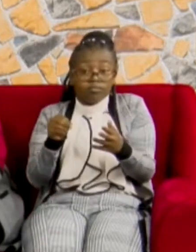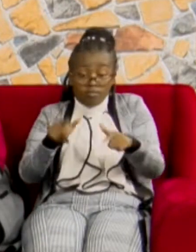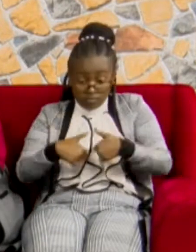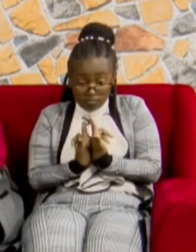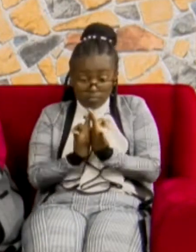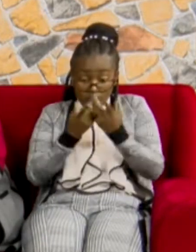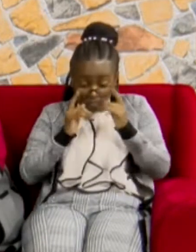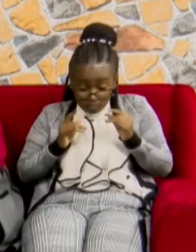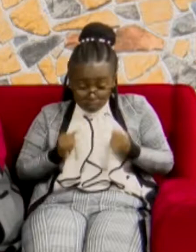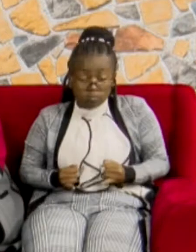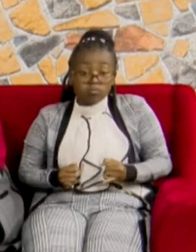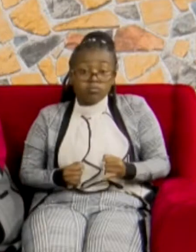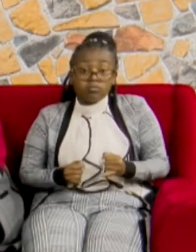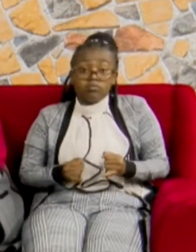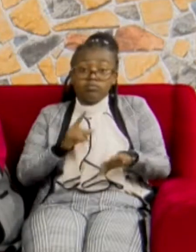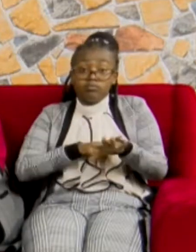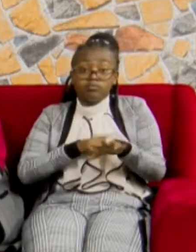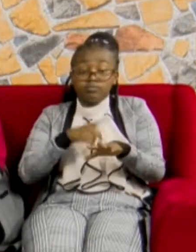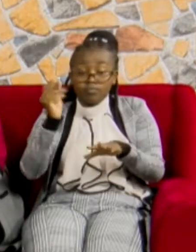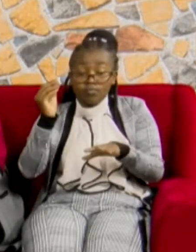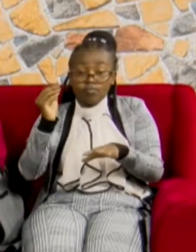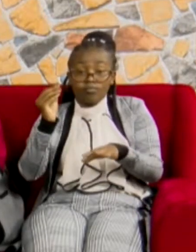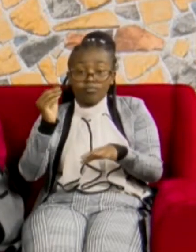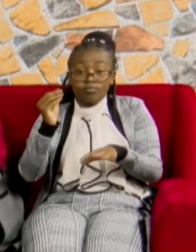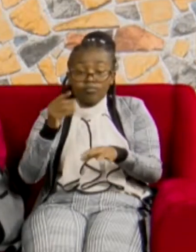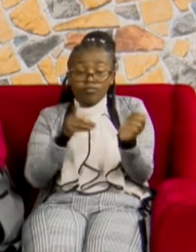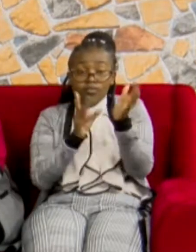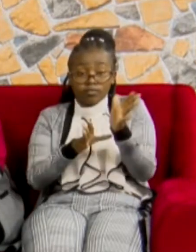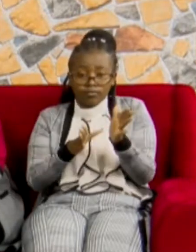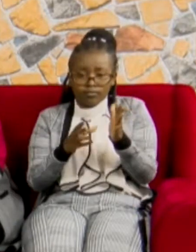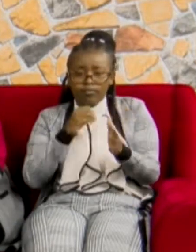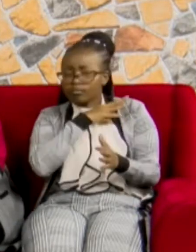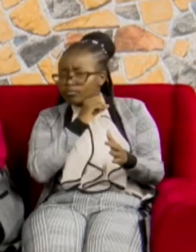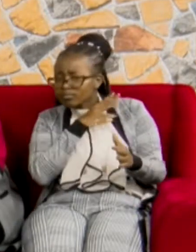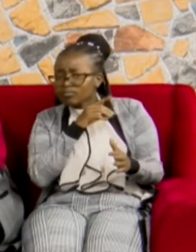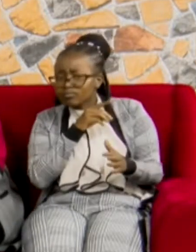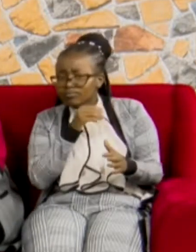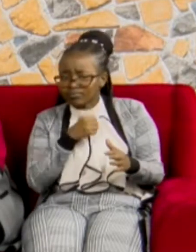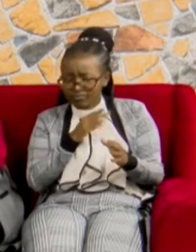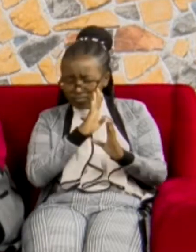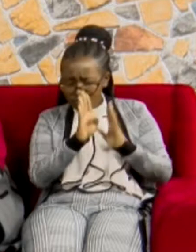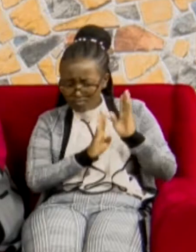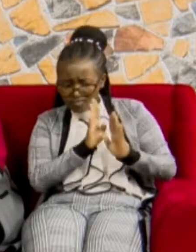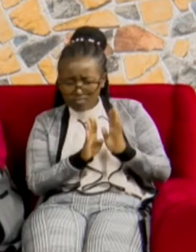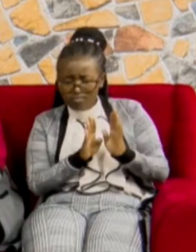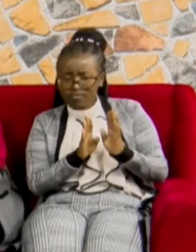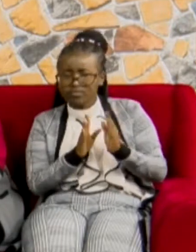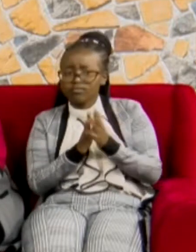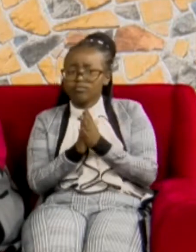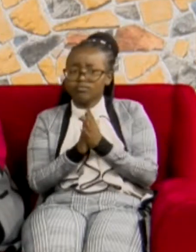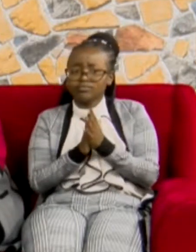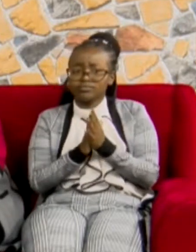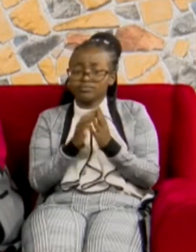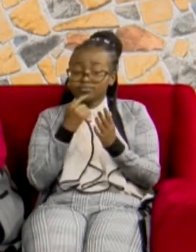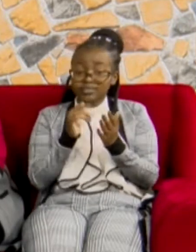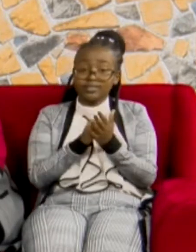personal story, I always say, like, the time I was seeing the gastroenterologist, when I complained that I'm seeing certain behaviors, it was